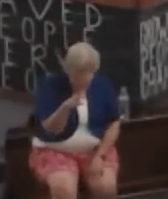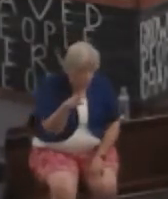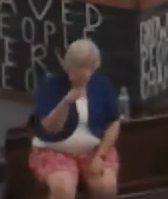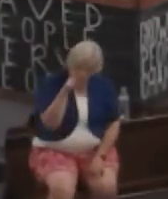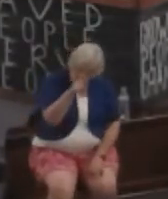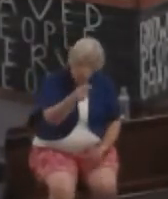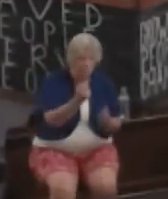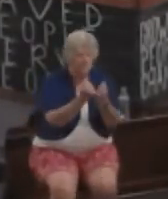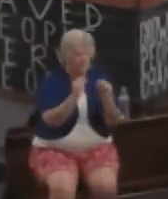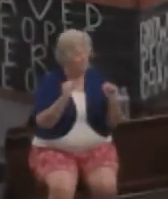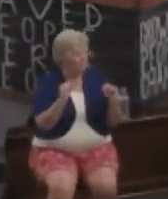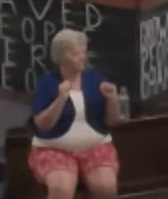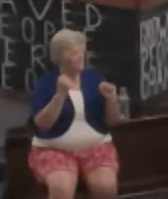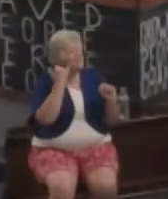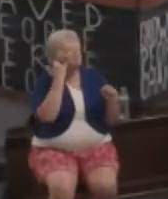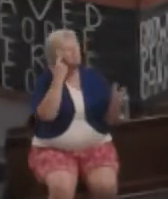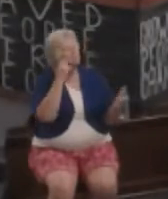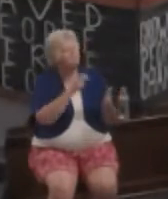you are saved.